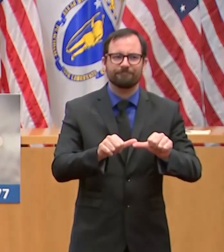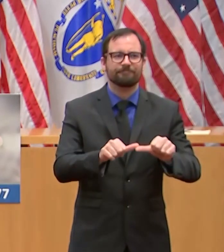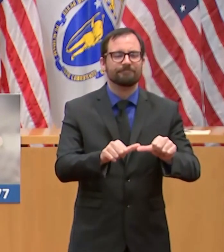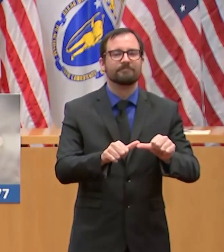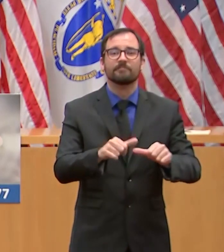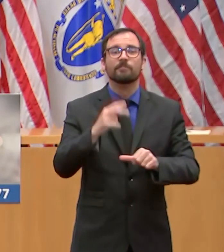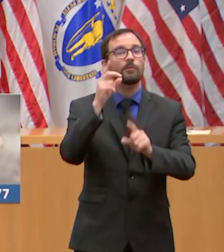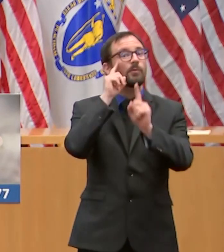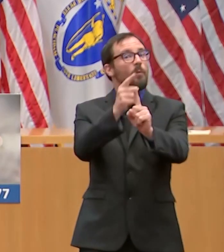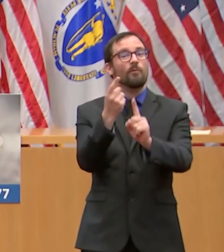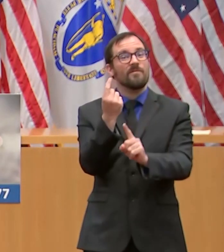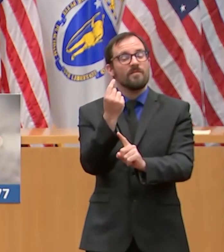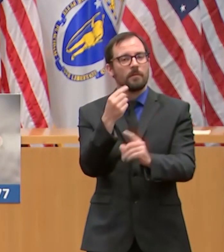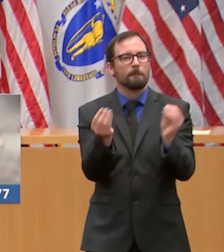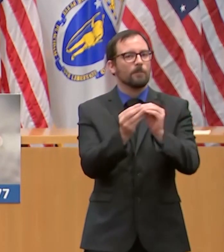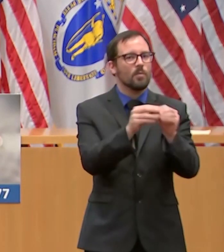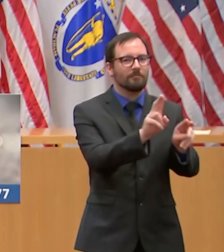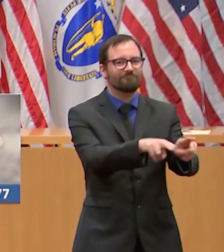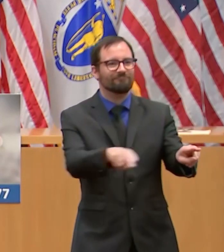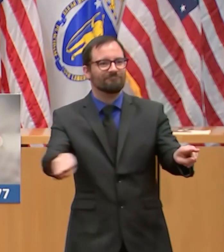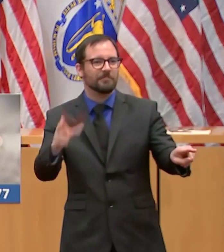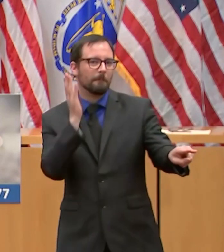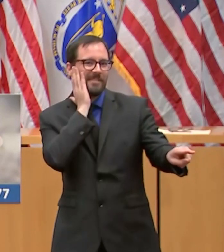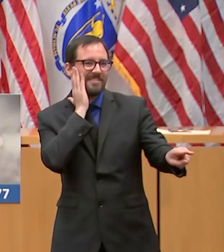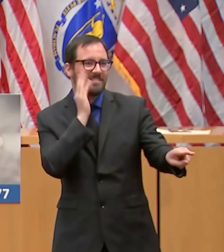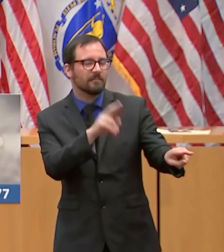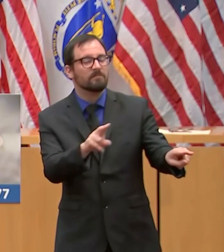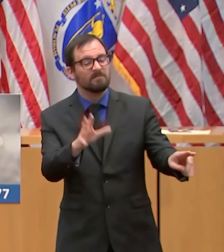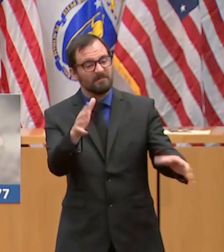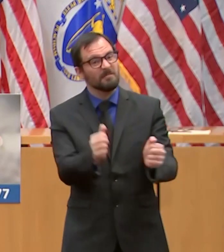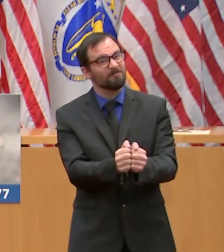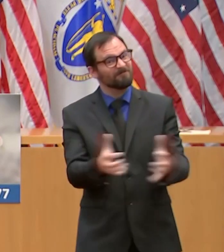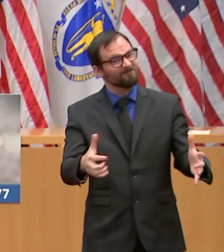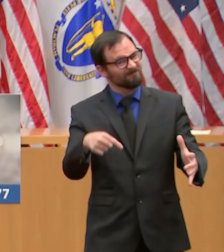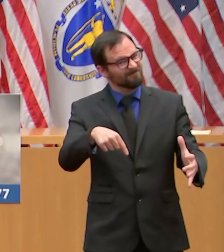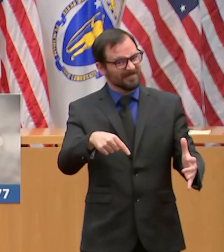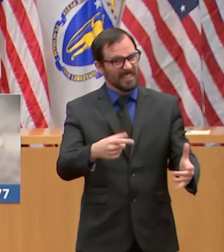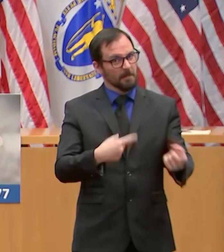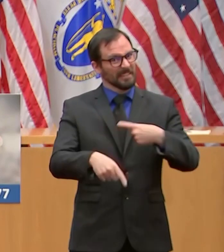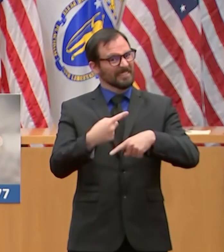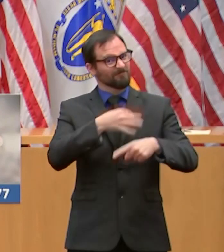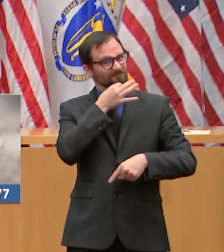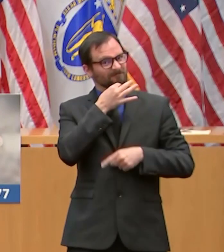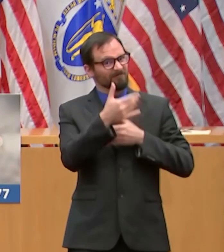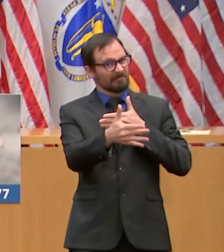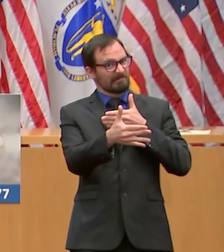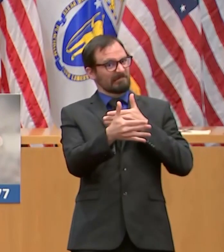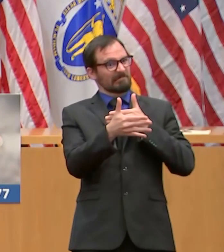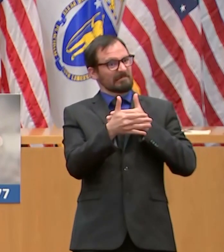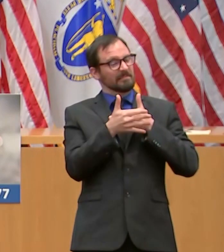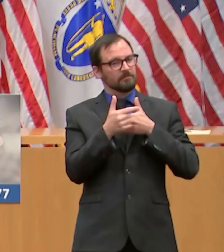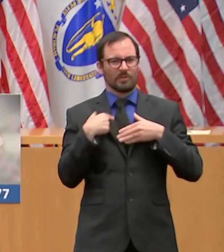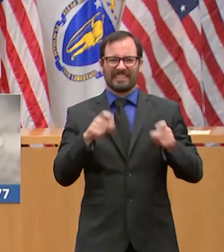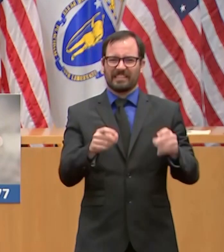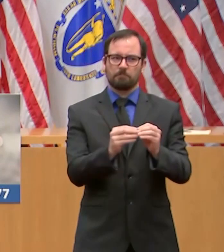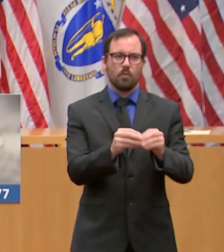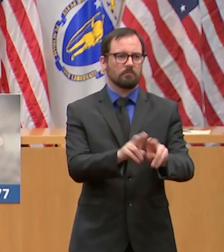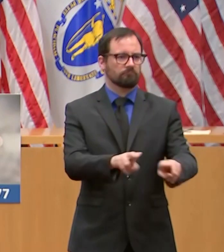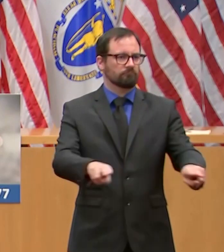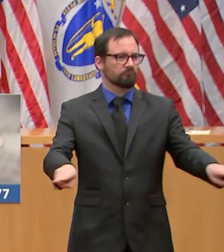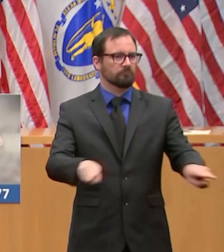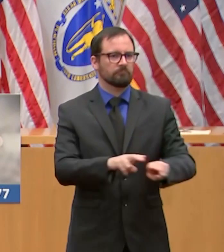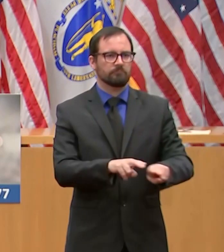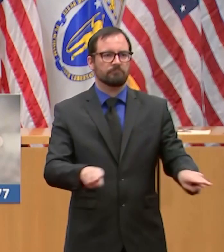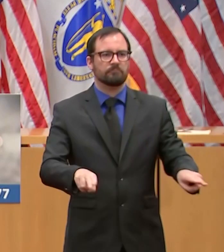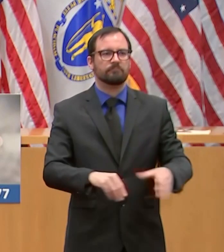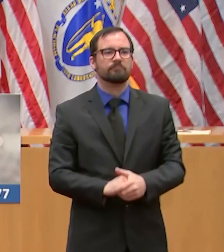site will leverage the unique experience of local healthcare partners. For example, the first medical station in Worcester